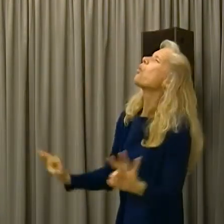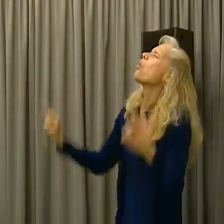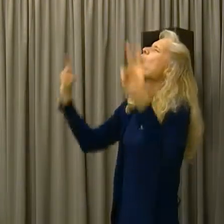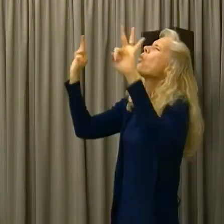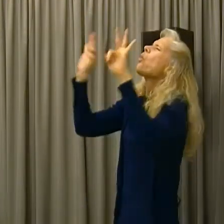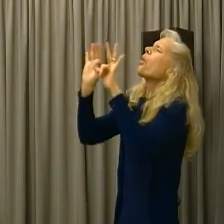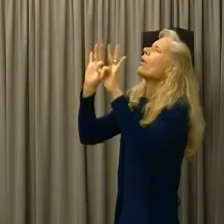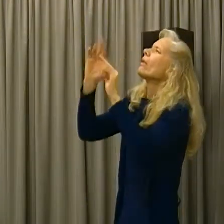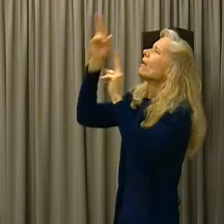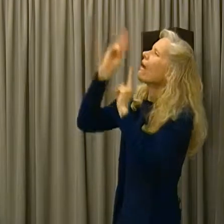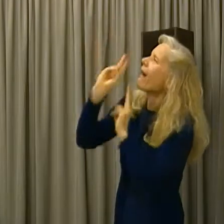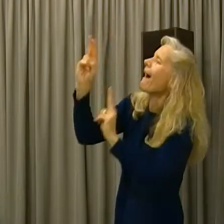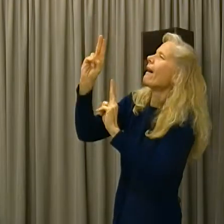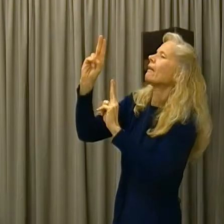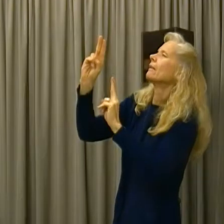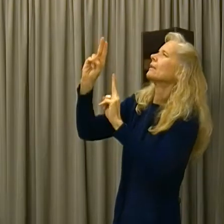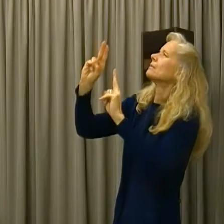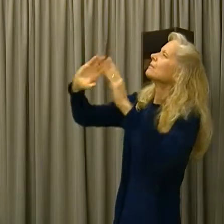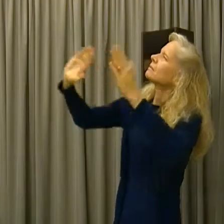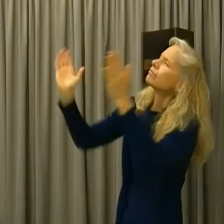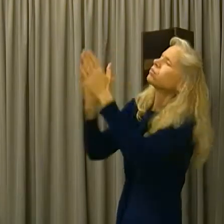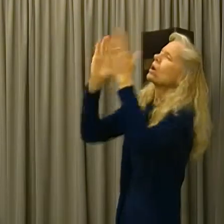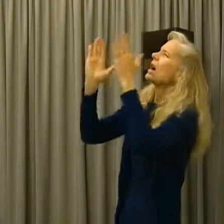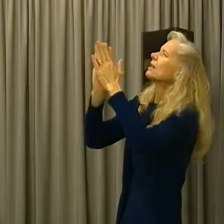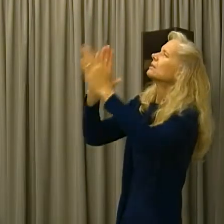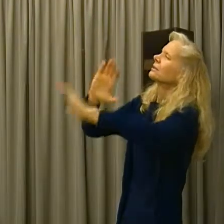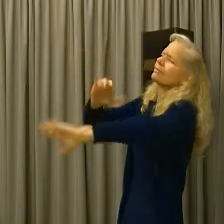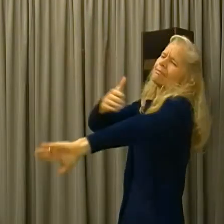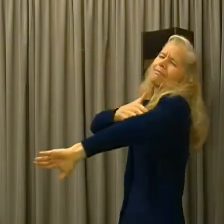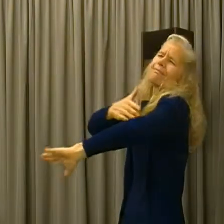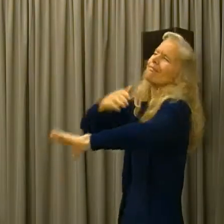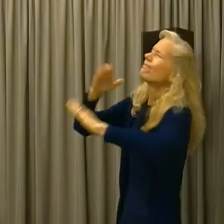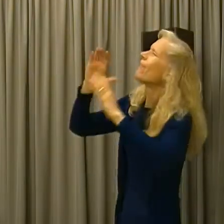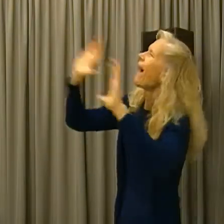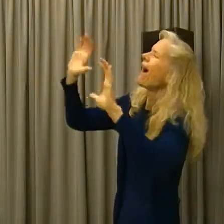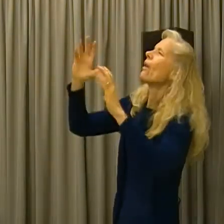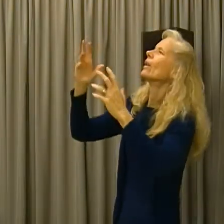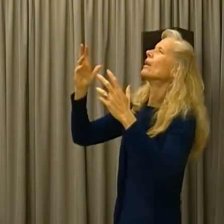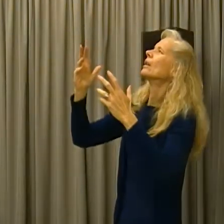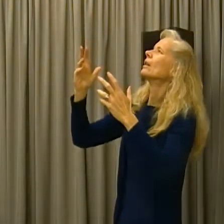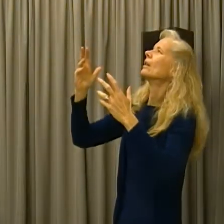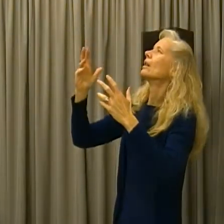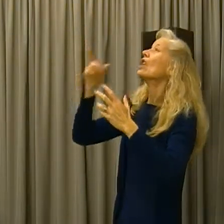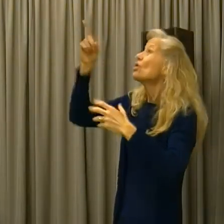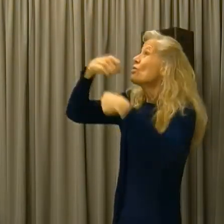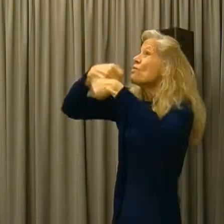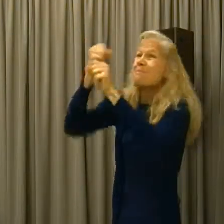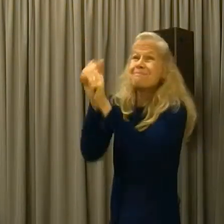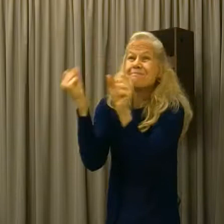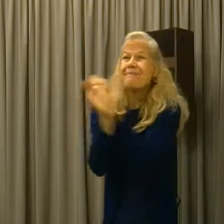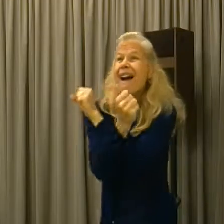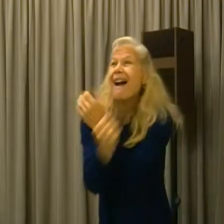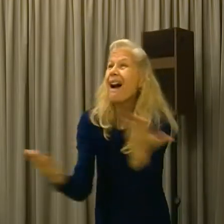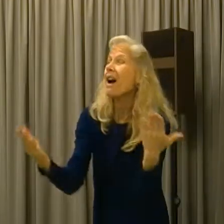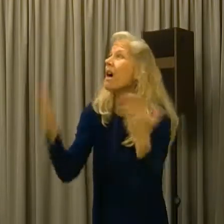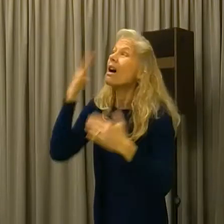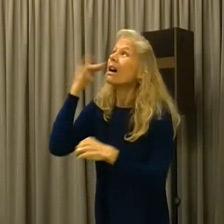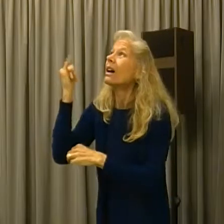things, and for Thy pleasure they are and were created." You see, I wasn't created for